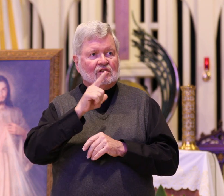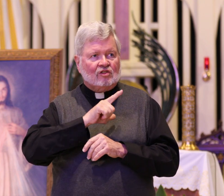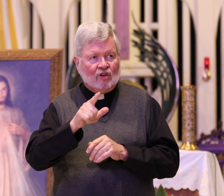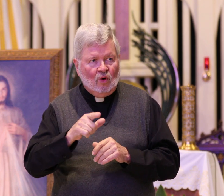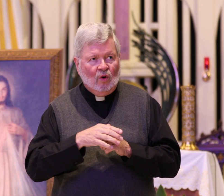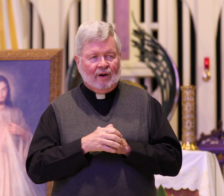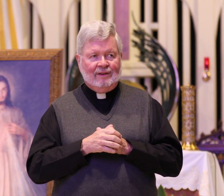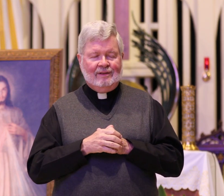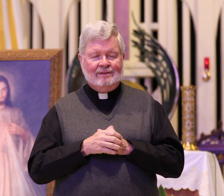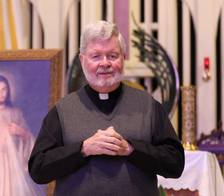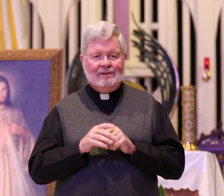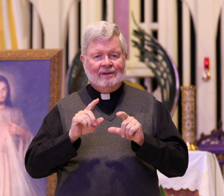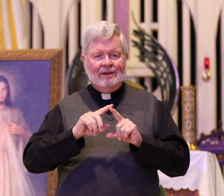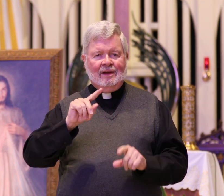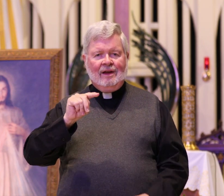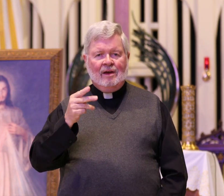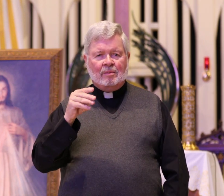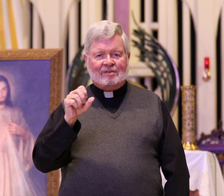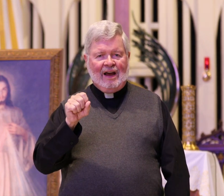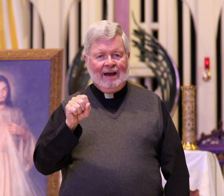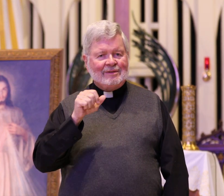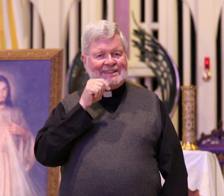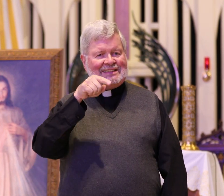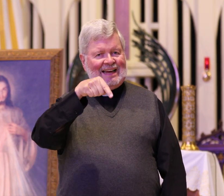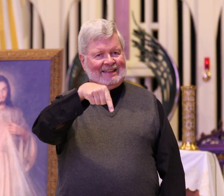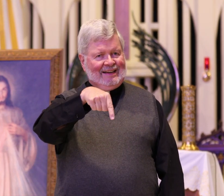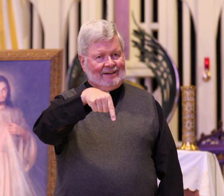the Lord. But Thomas is not there.